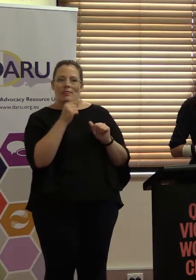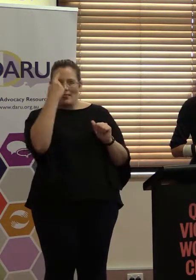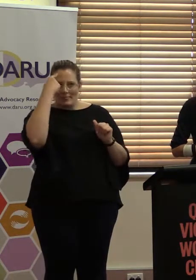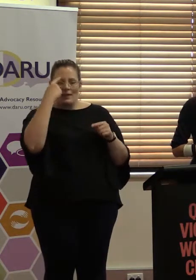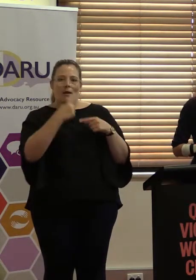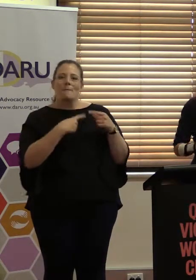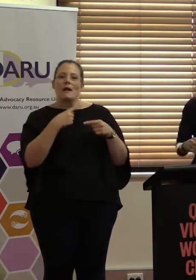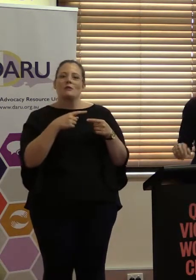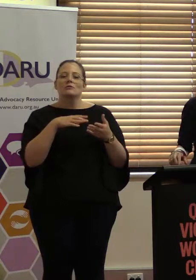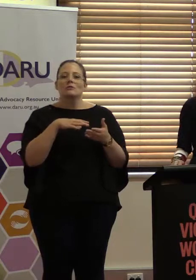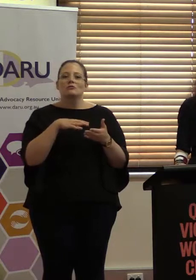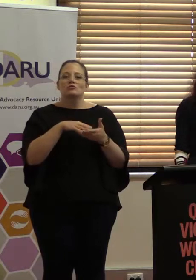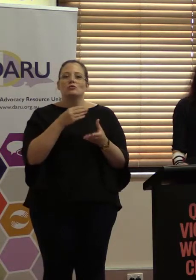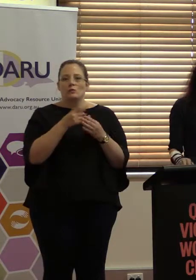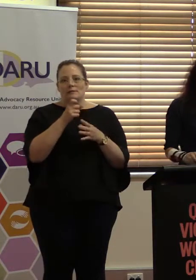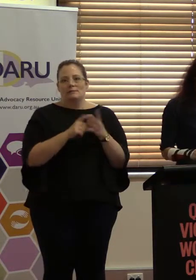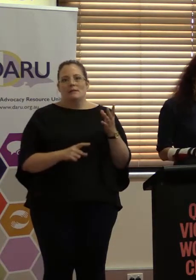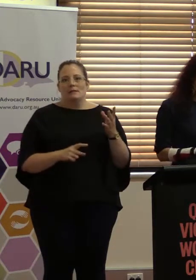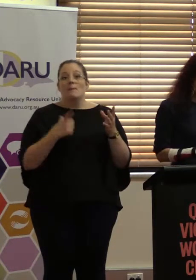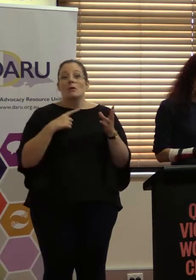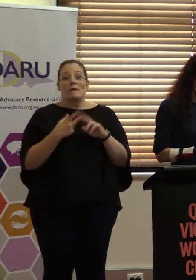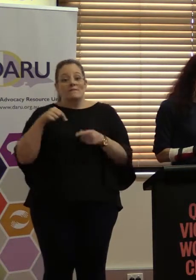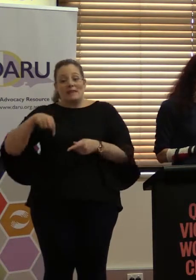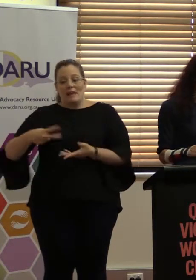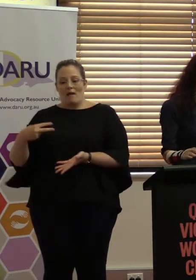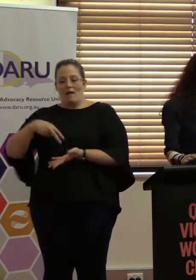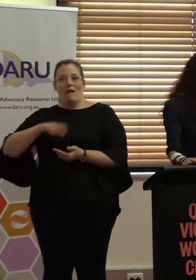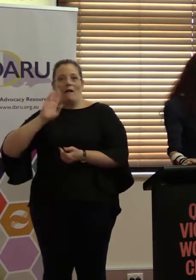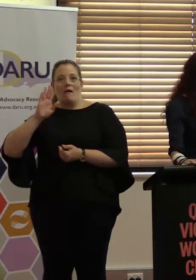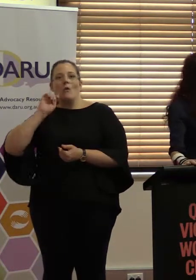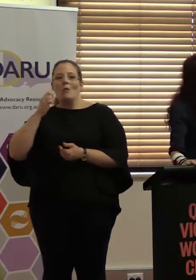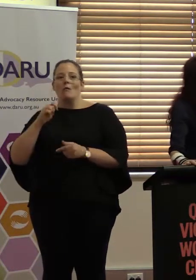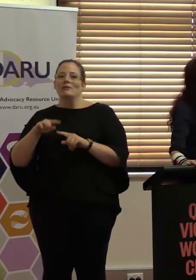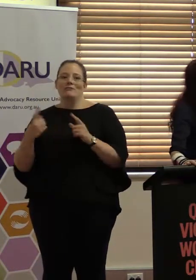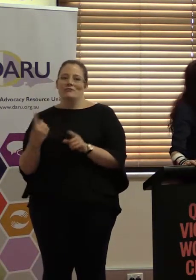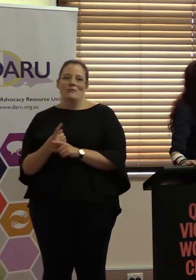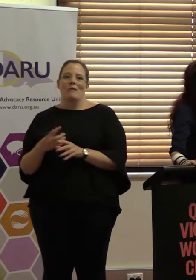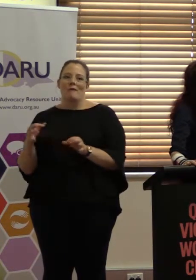what they might stand up and say if they were here today talking about their own services.